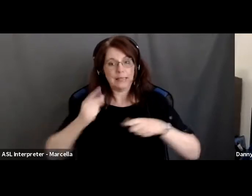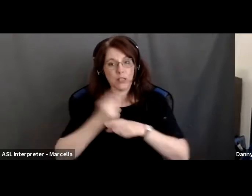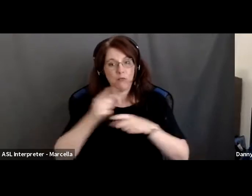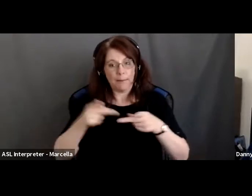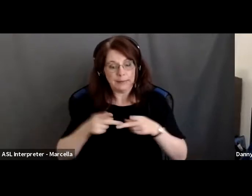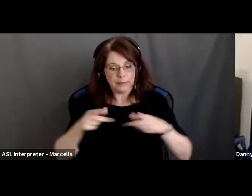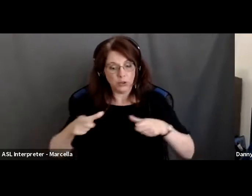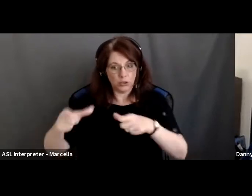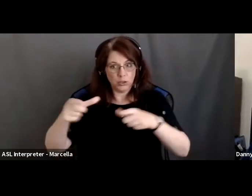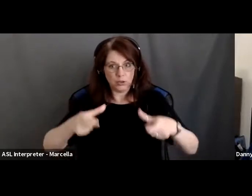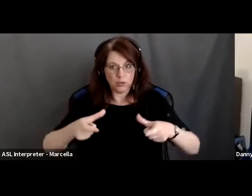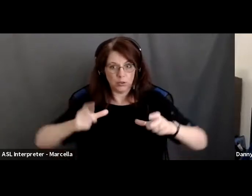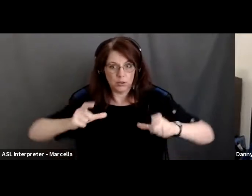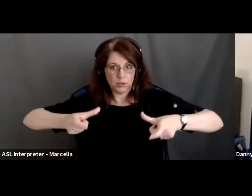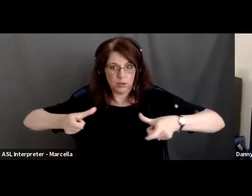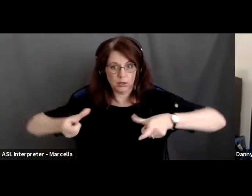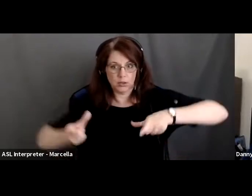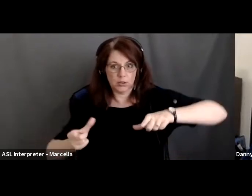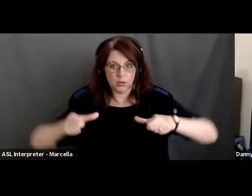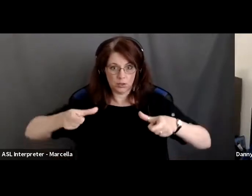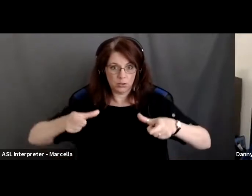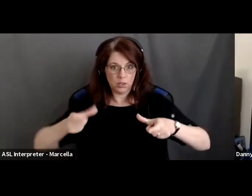Some people who have